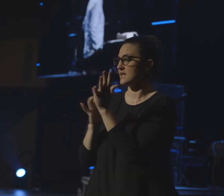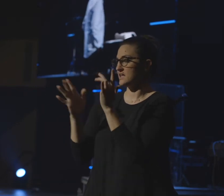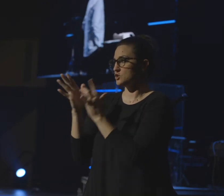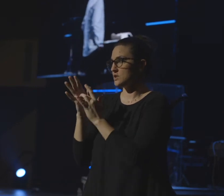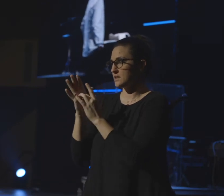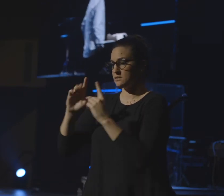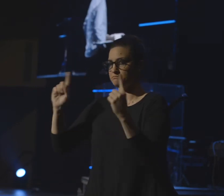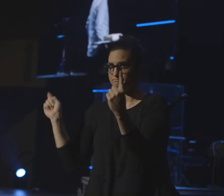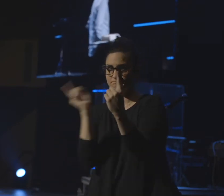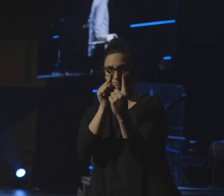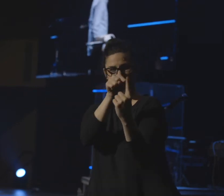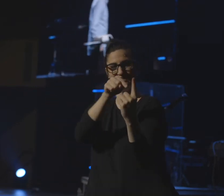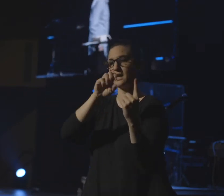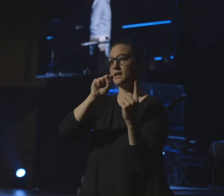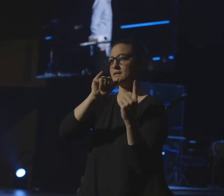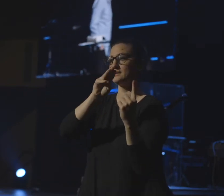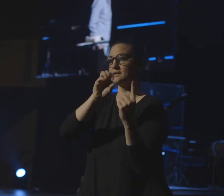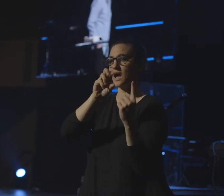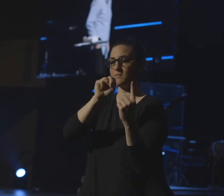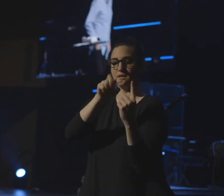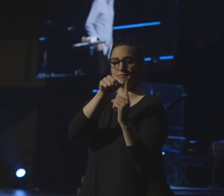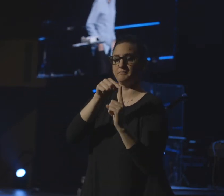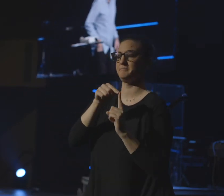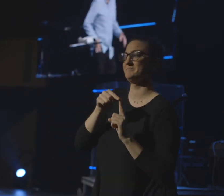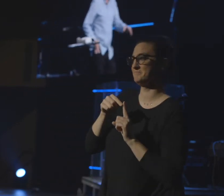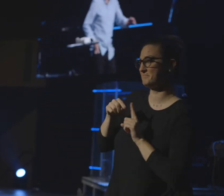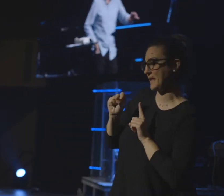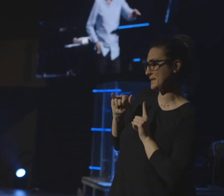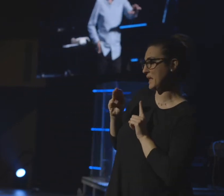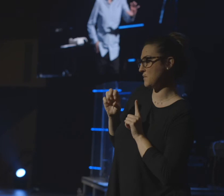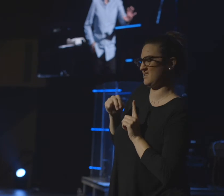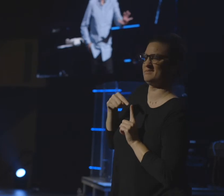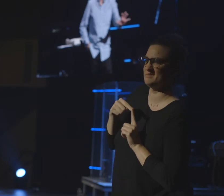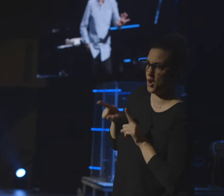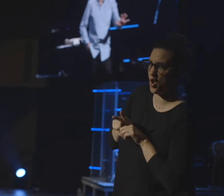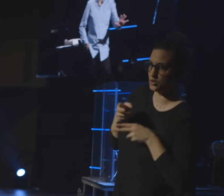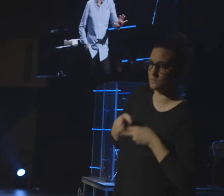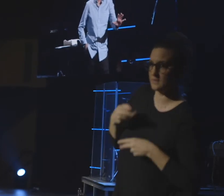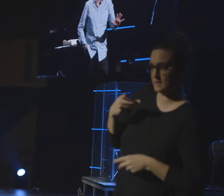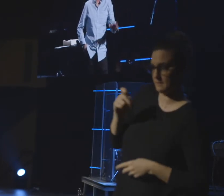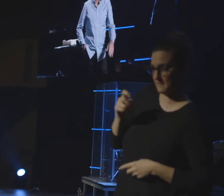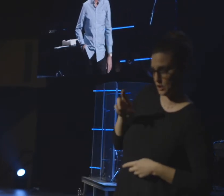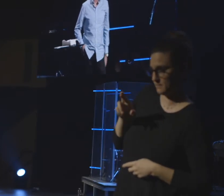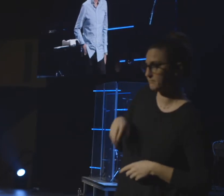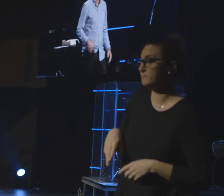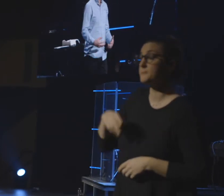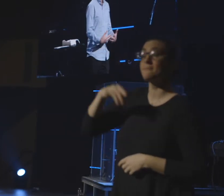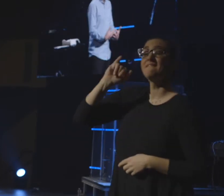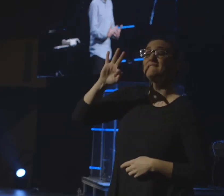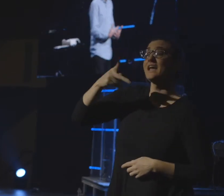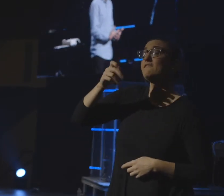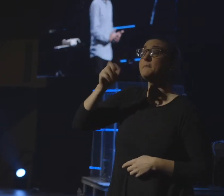own biography, okay, I would imagine the opening chapter would be Matthew chapter 16,